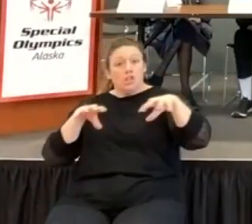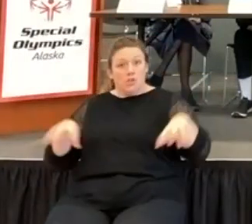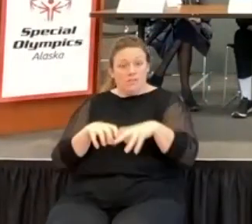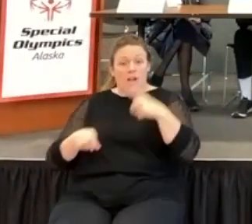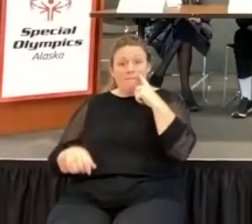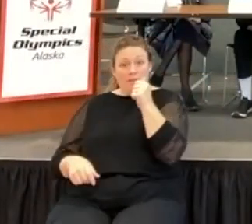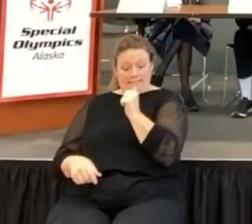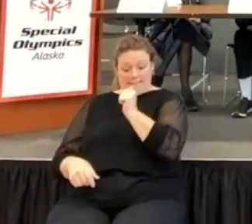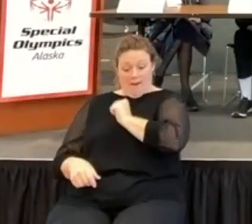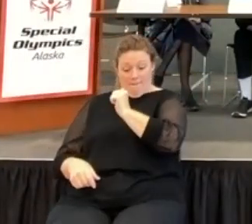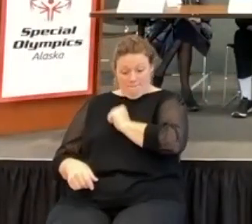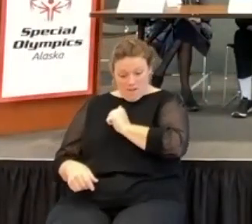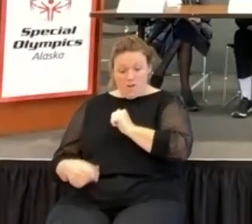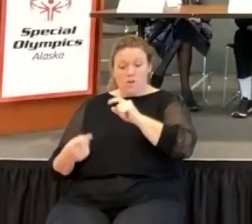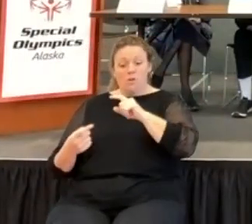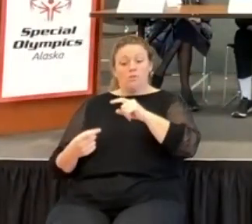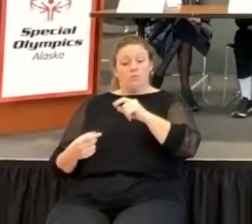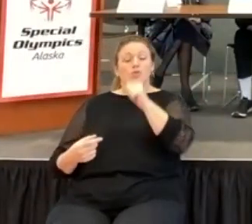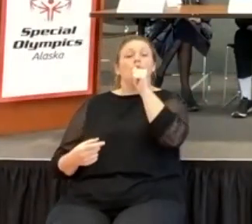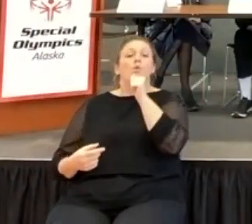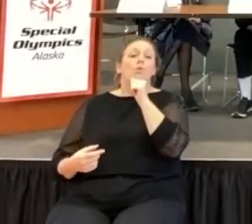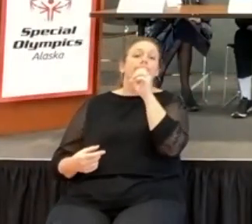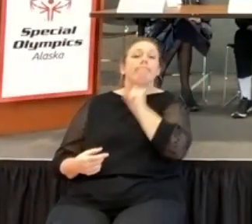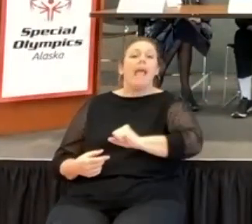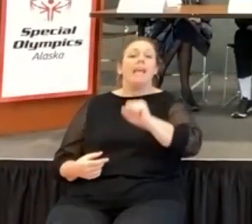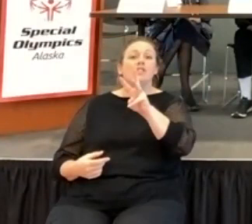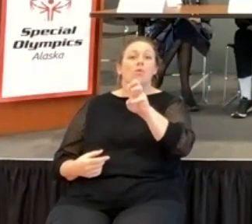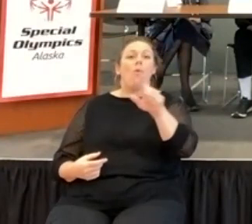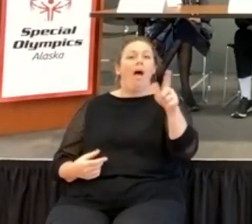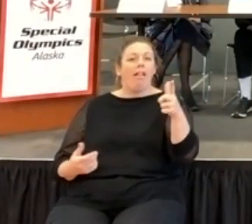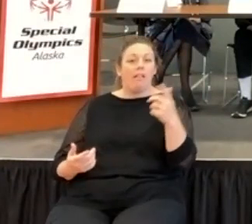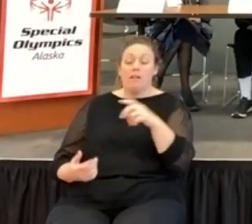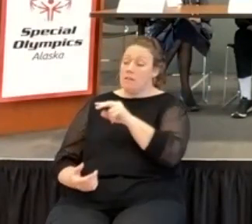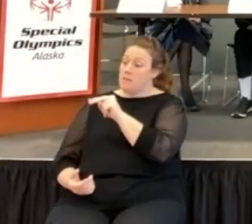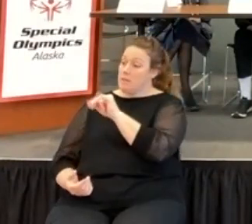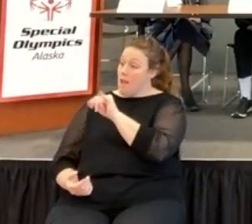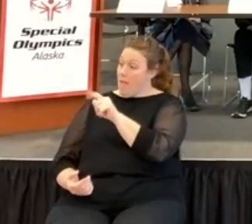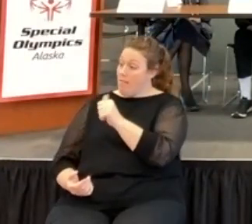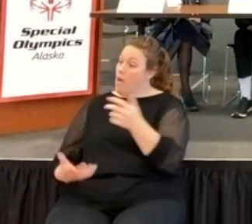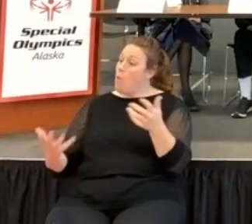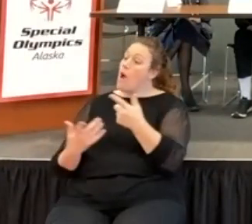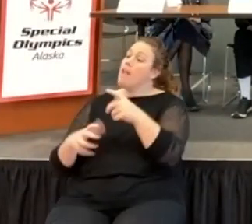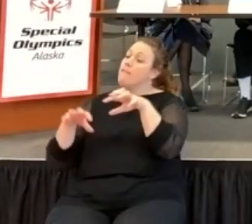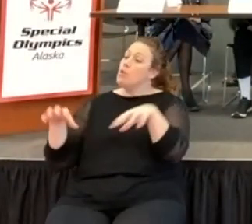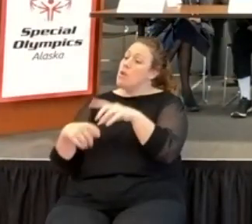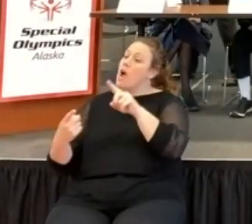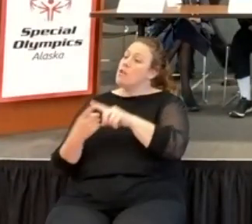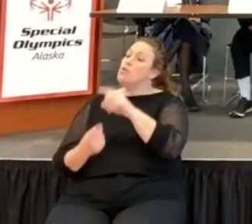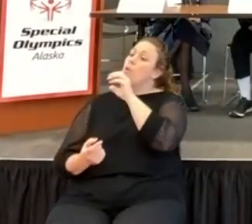have done to age well in your lifetime. So Nyla, I'm going to start with you. Thank you.